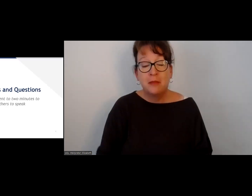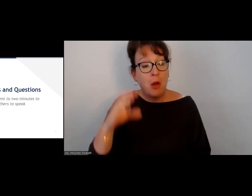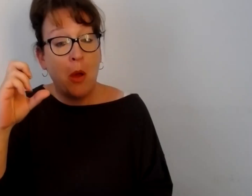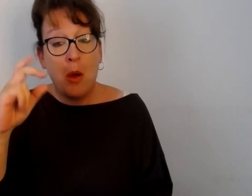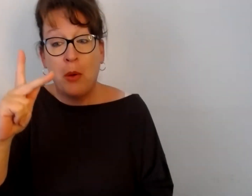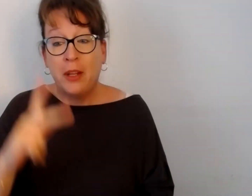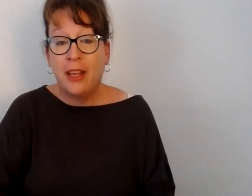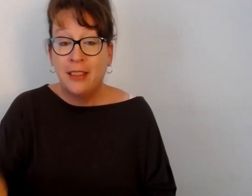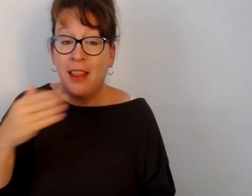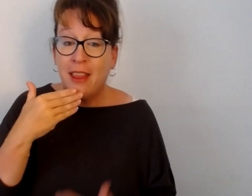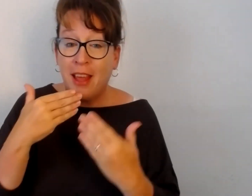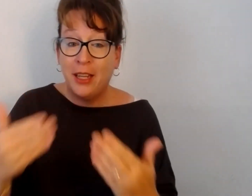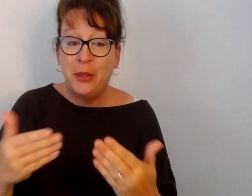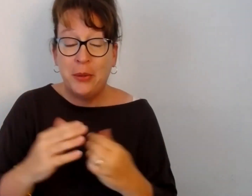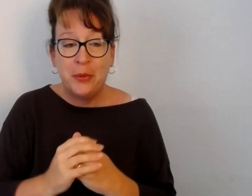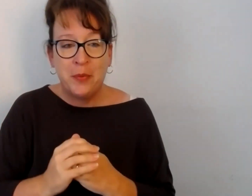Okay, thank you.